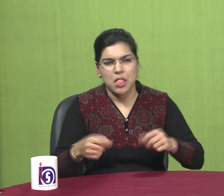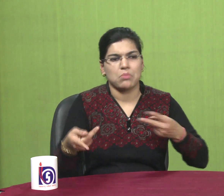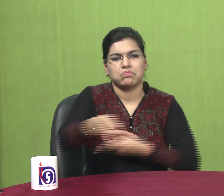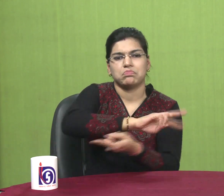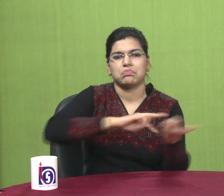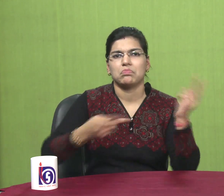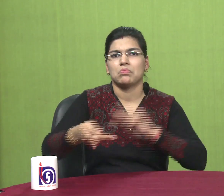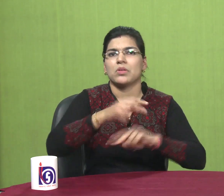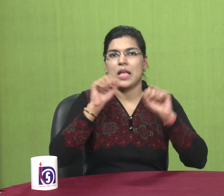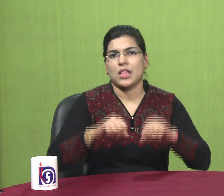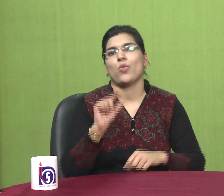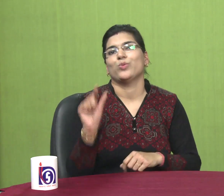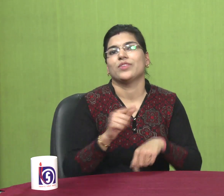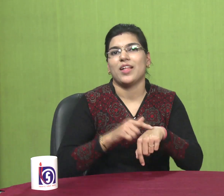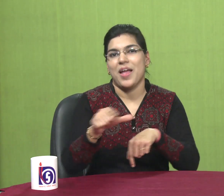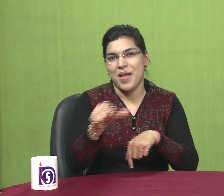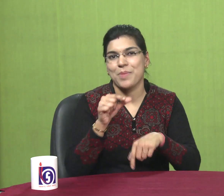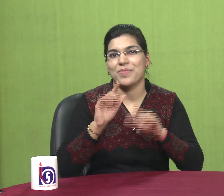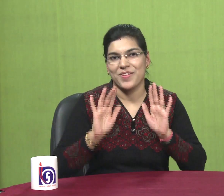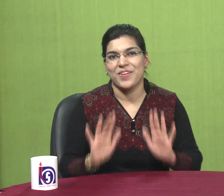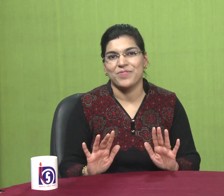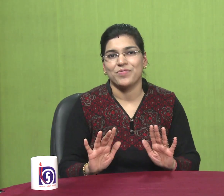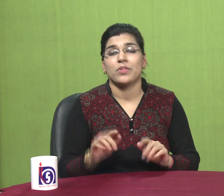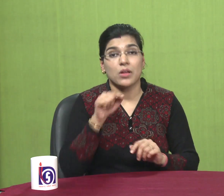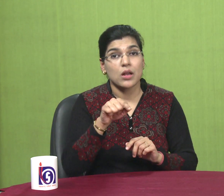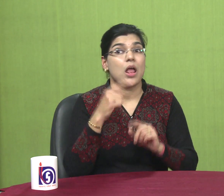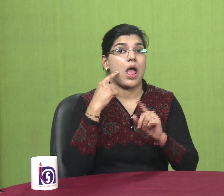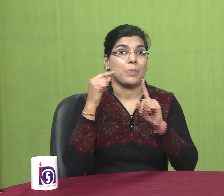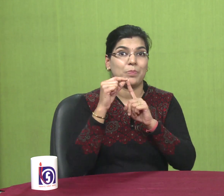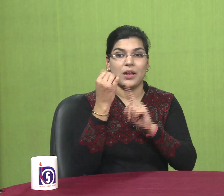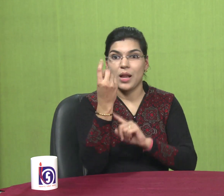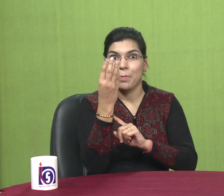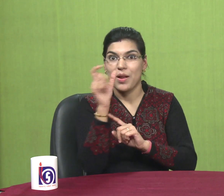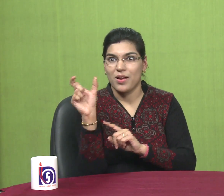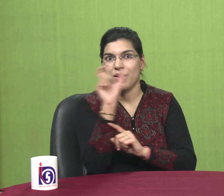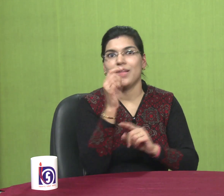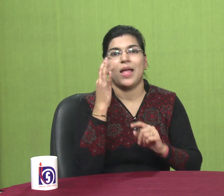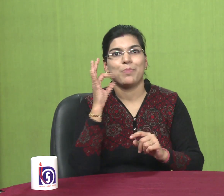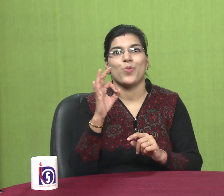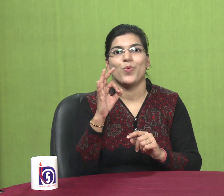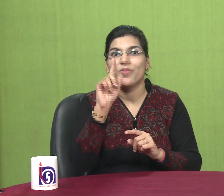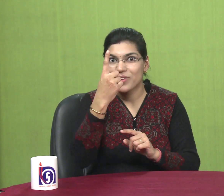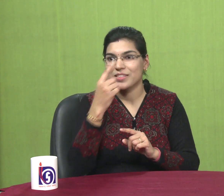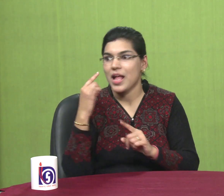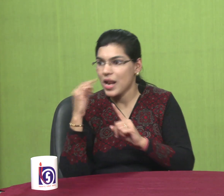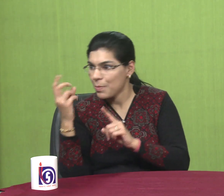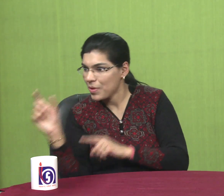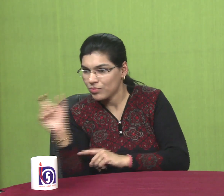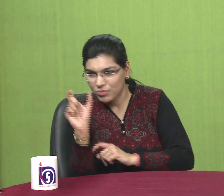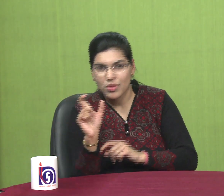data and can be sent in short span of time. It needs IP address, IP protocol